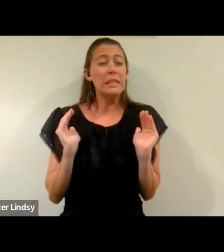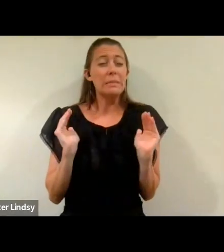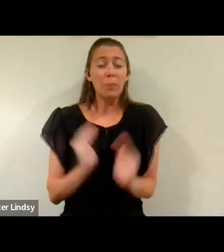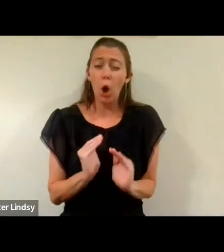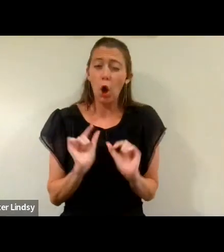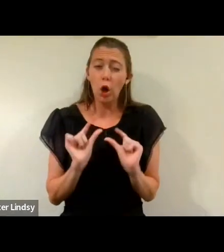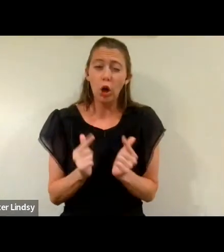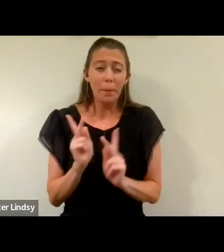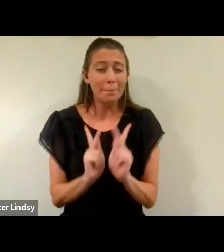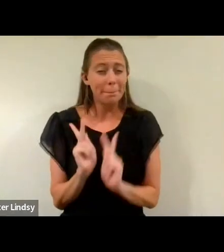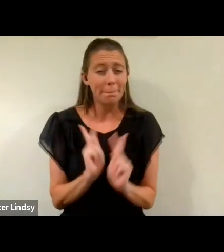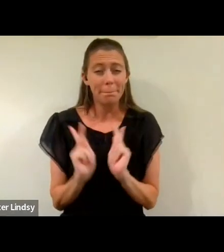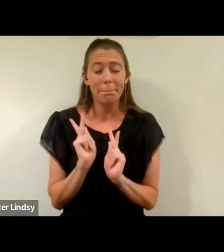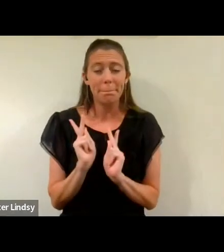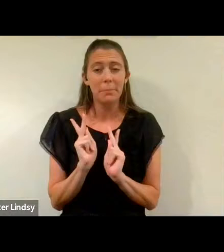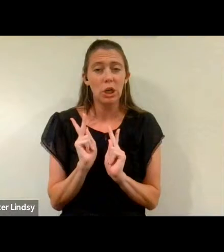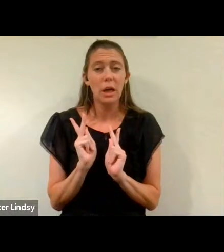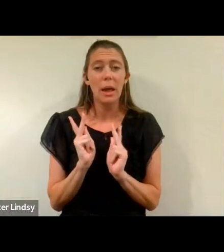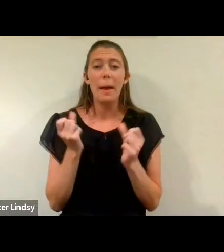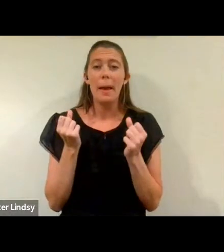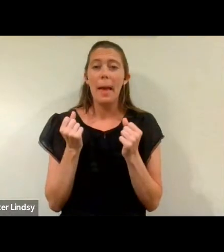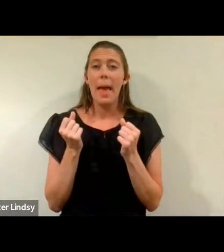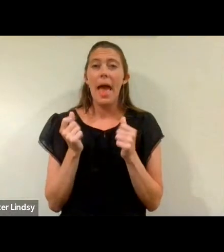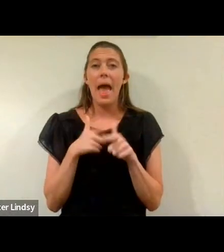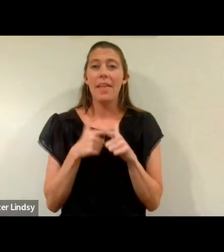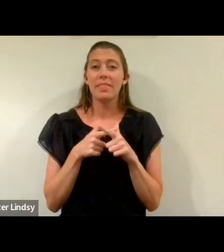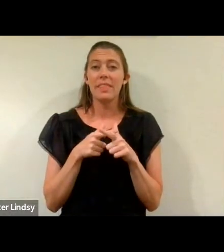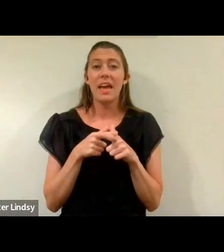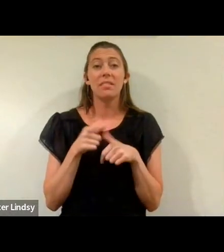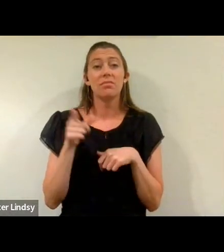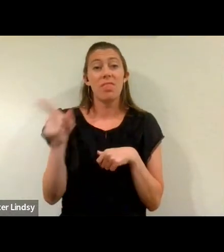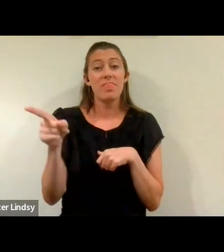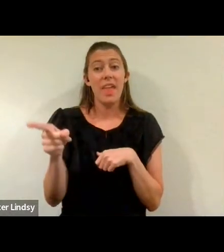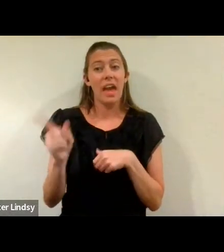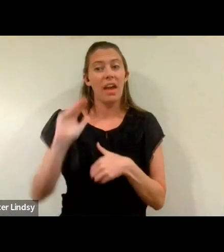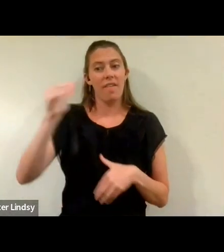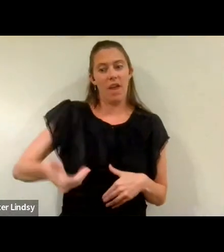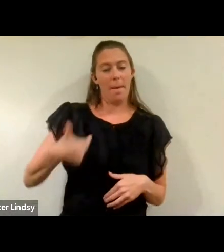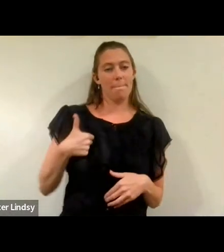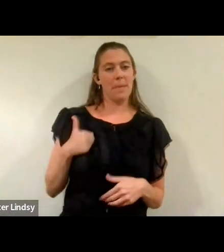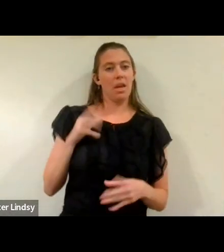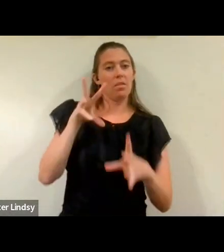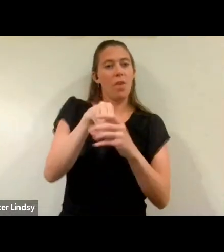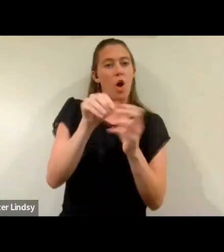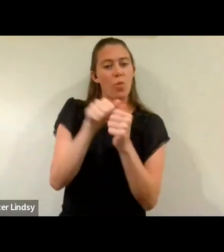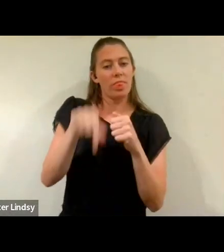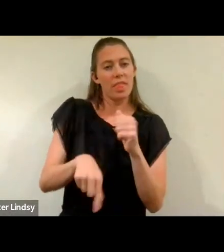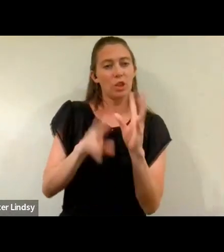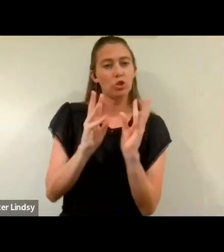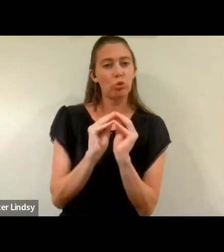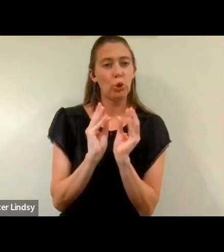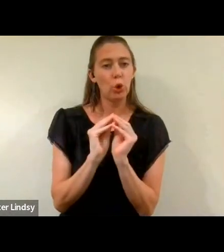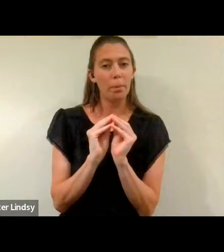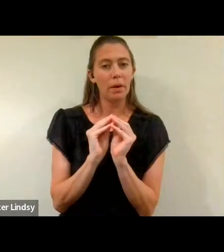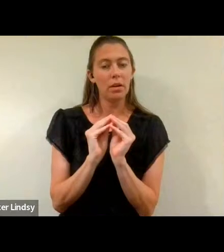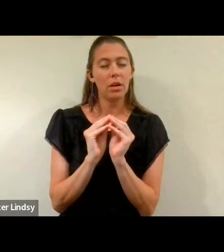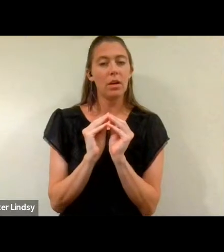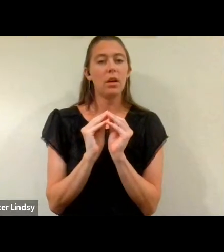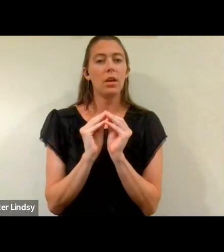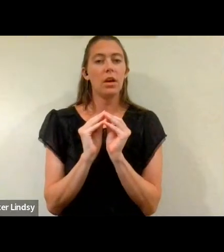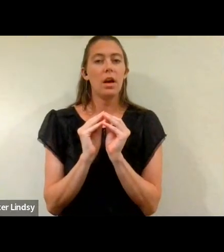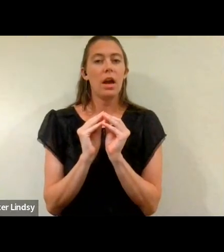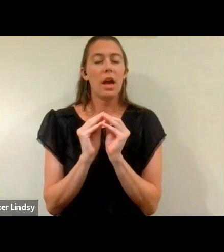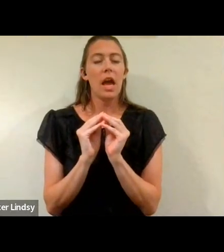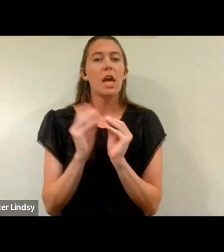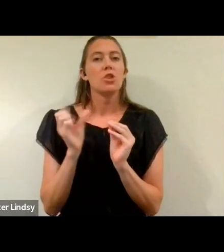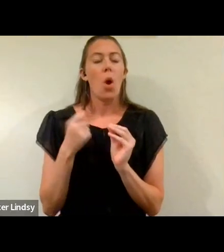know, and being asked, hey, come join us, be part of our coalition in the unincorporated and South Hayward. Then on top